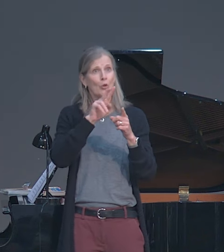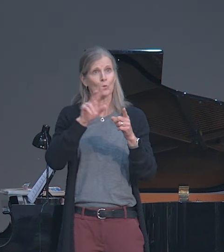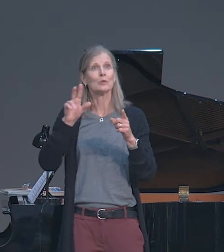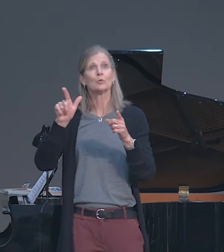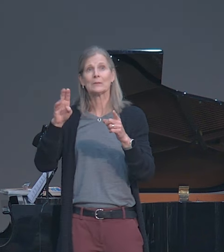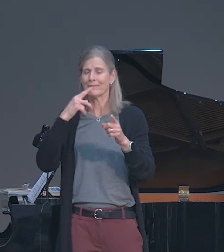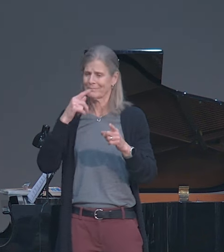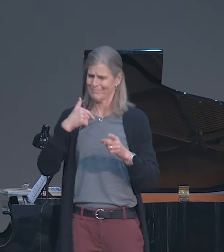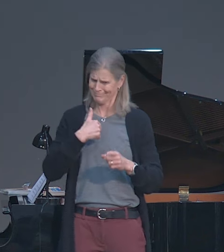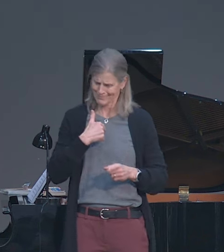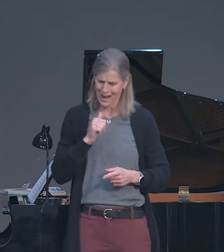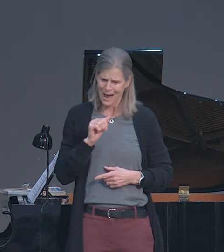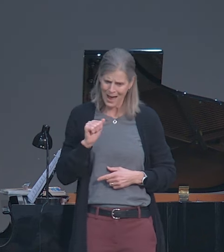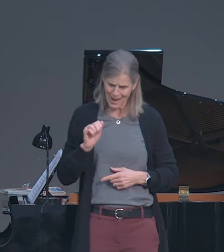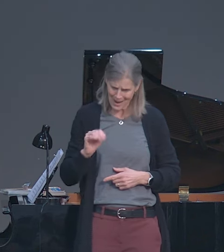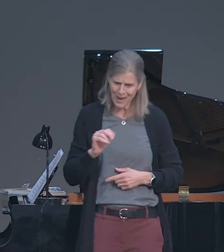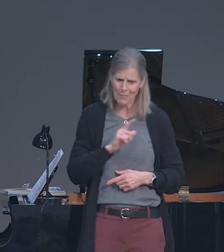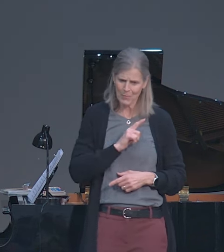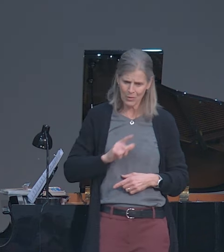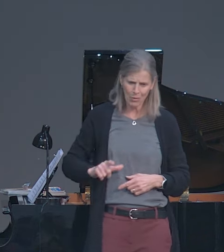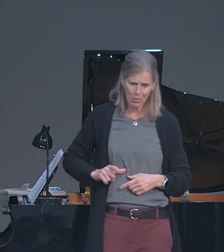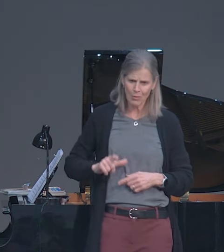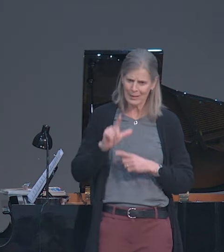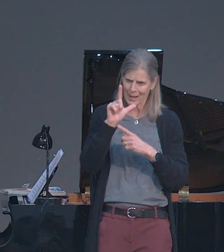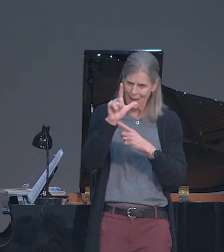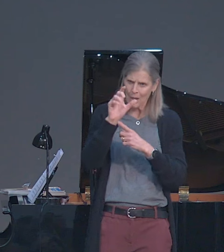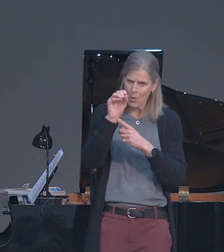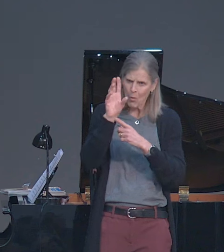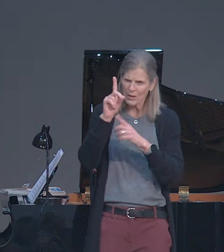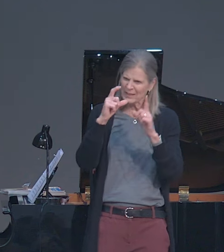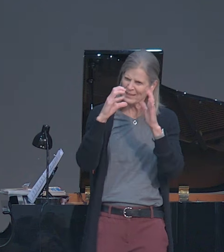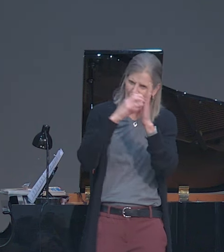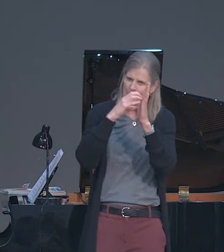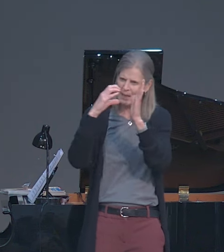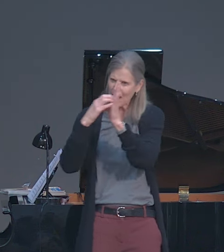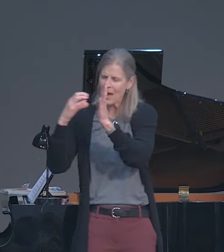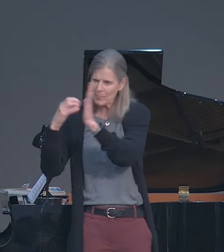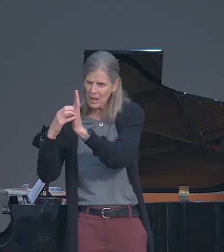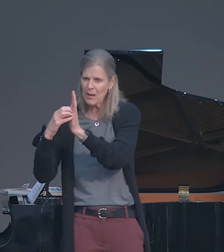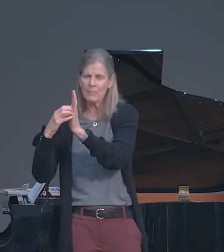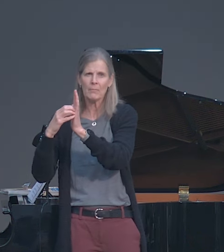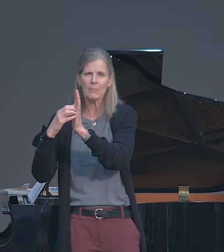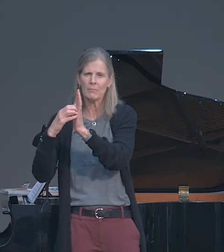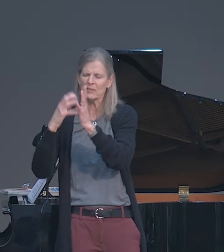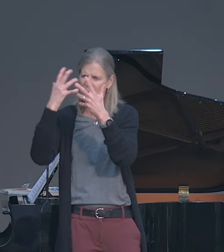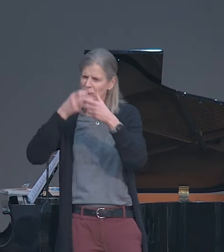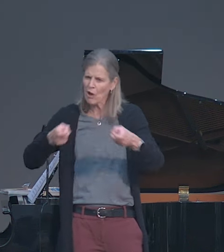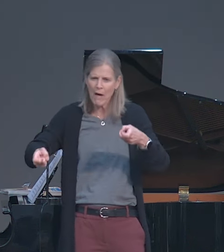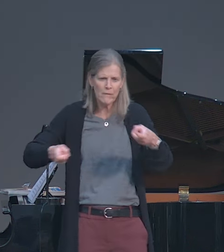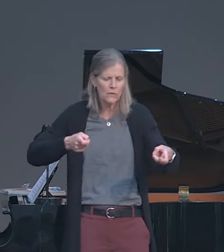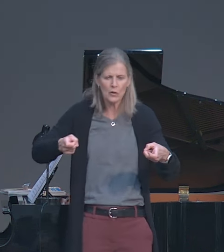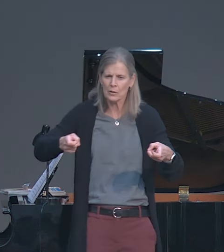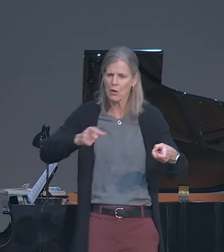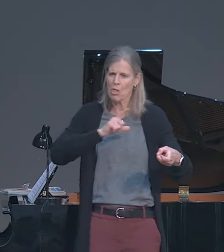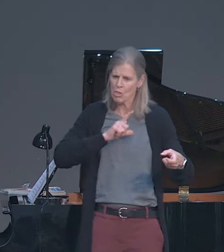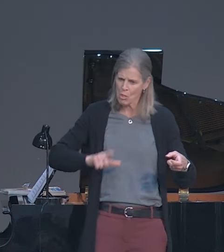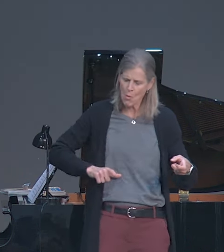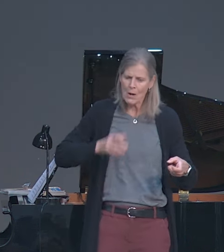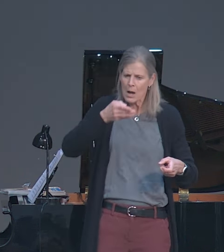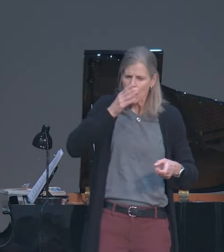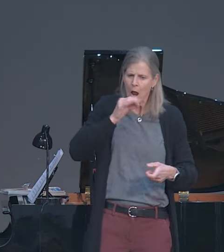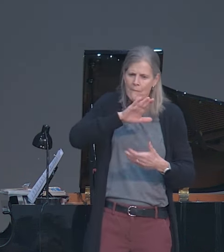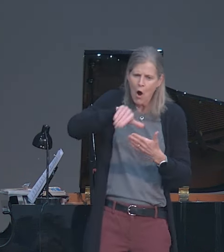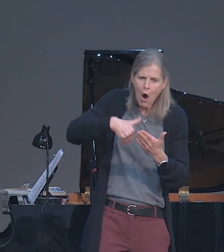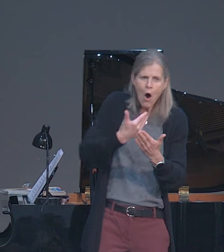Lord. That is all caps, L-O-R-D, sovereign Lord. I'm the Lord, the God of